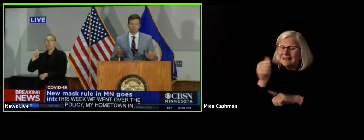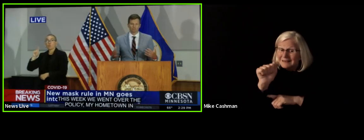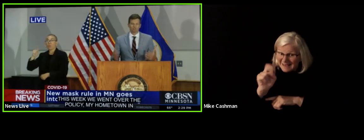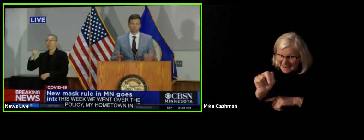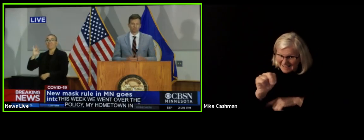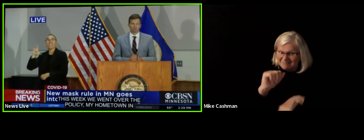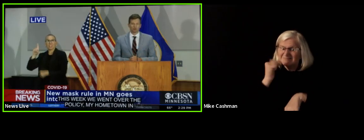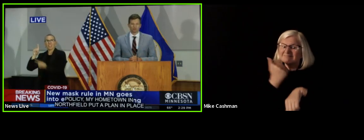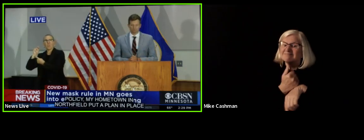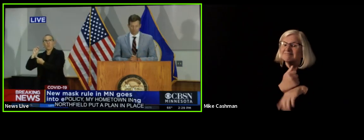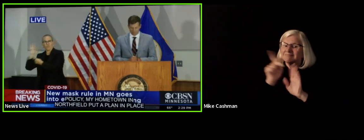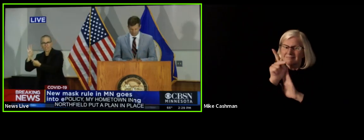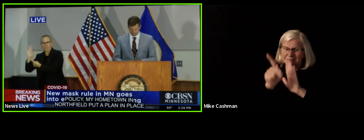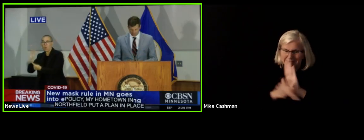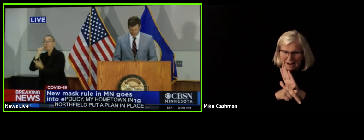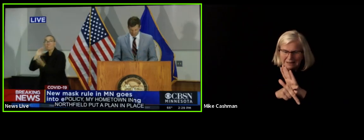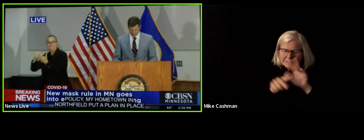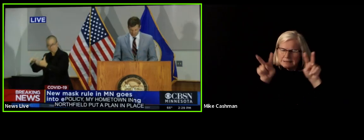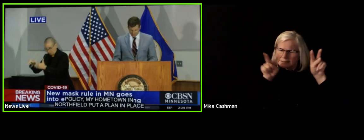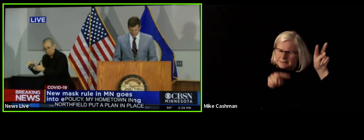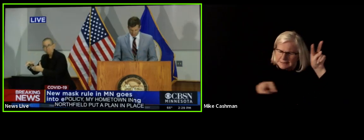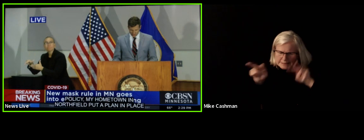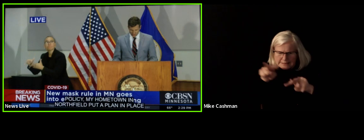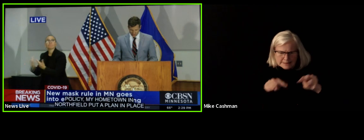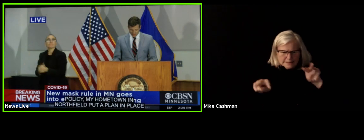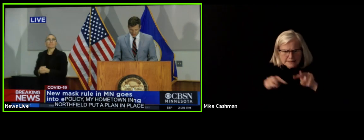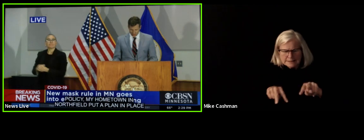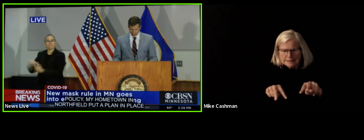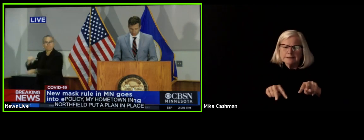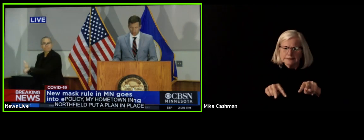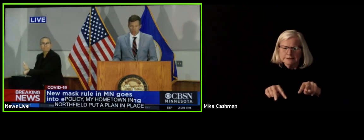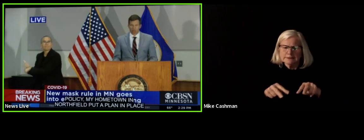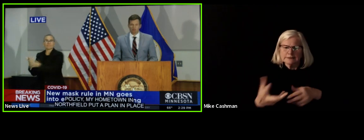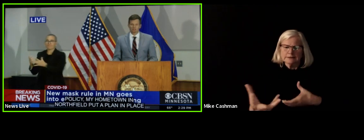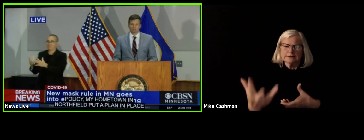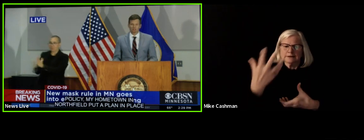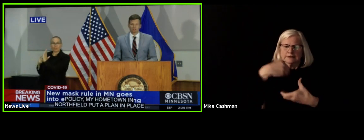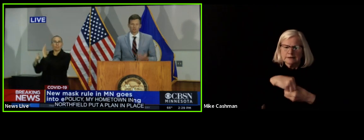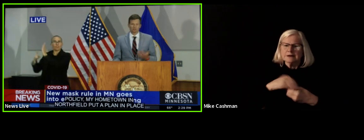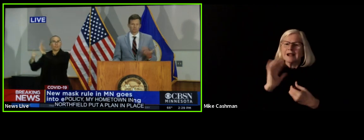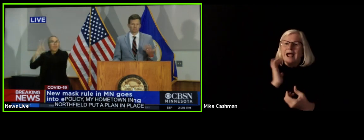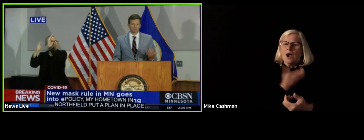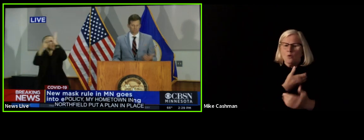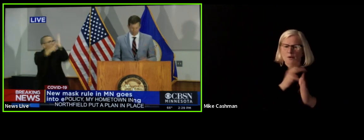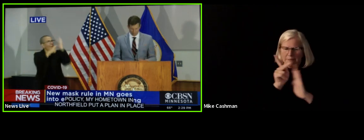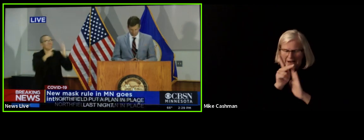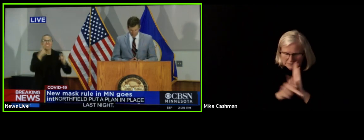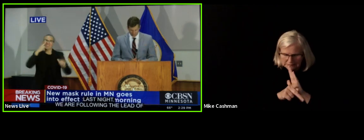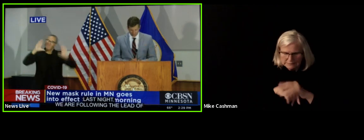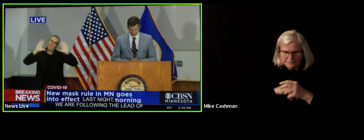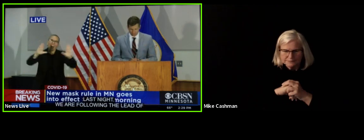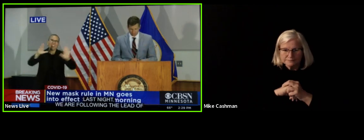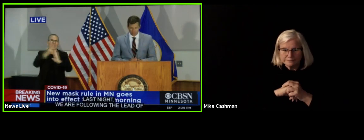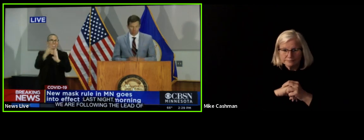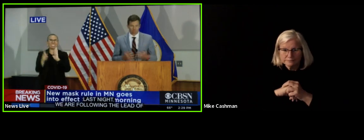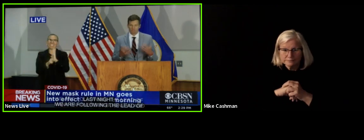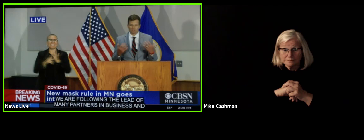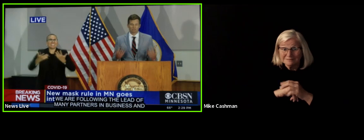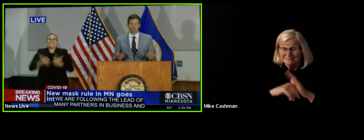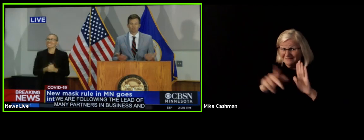the lead of so many of our partners in business and communities across the state. And really good policies are based on some basic core principles. First of